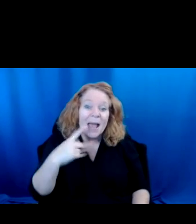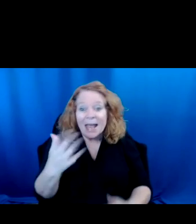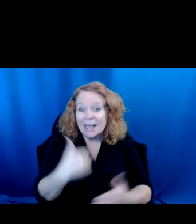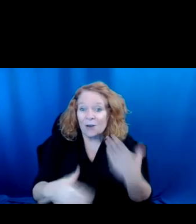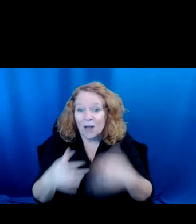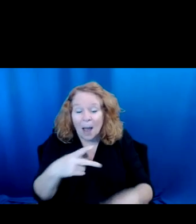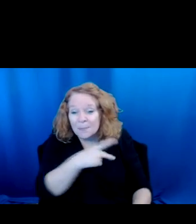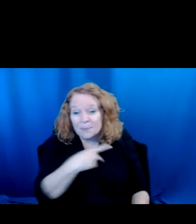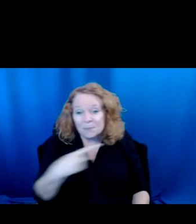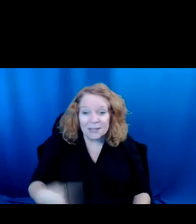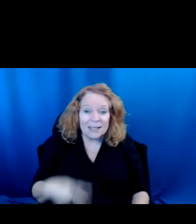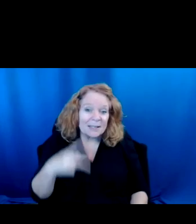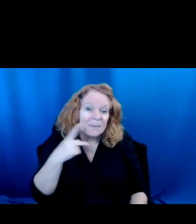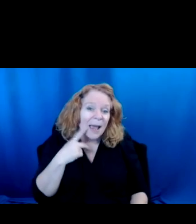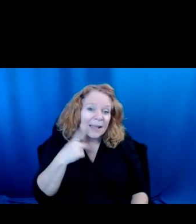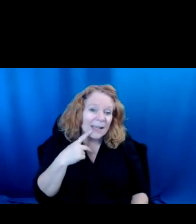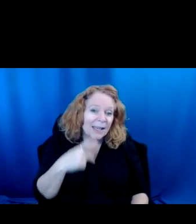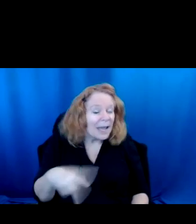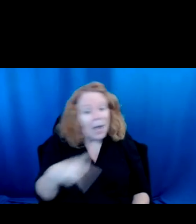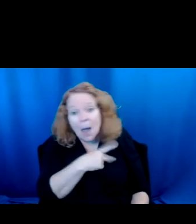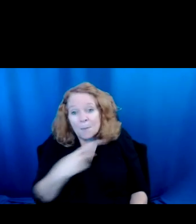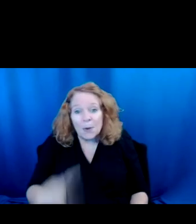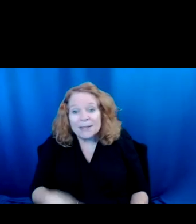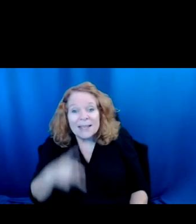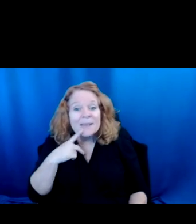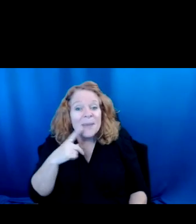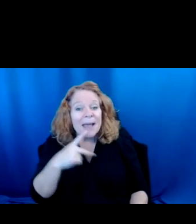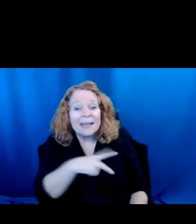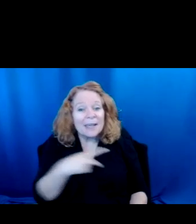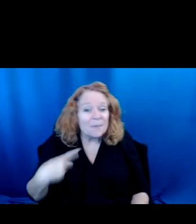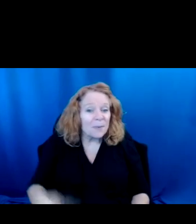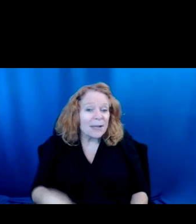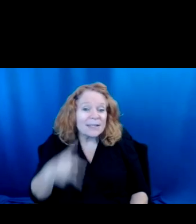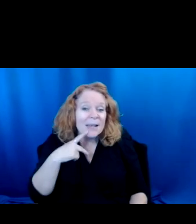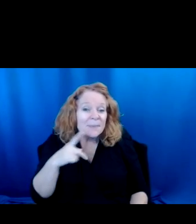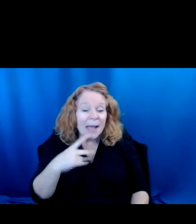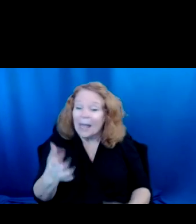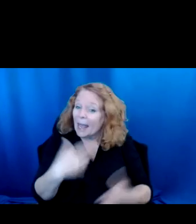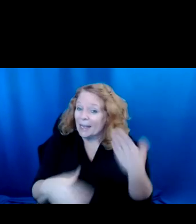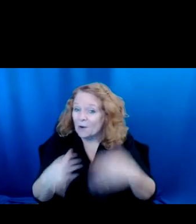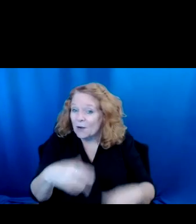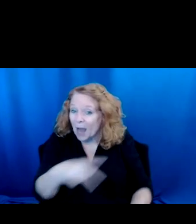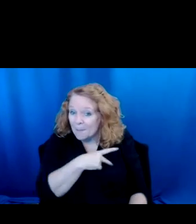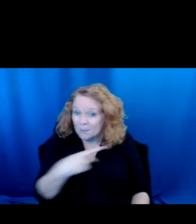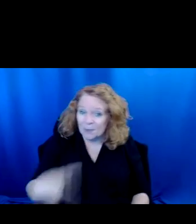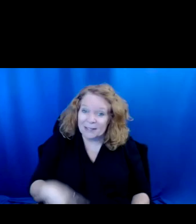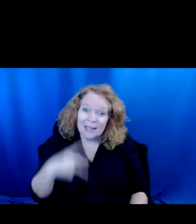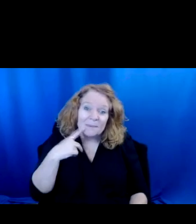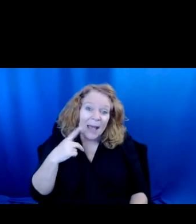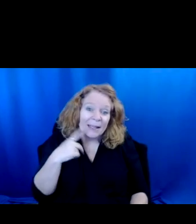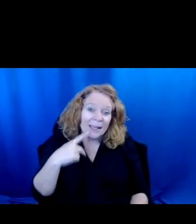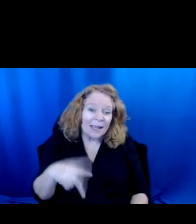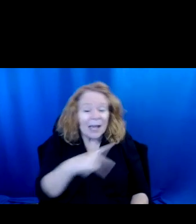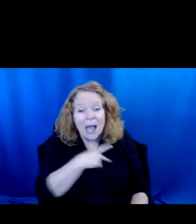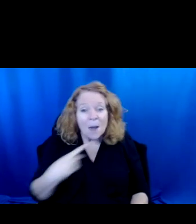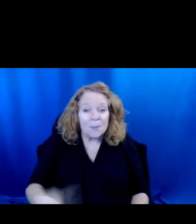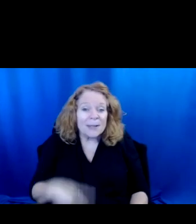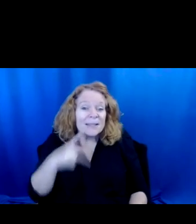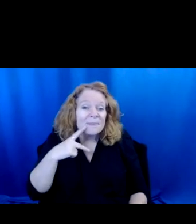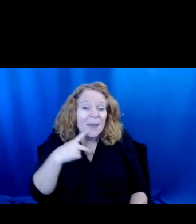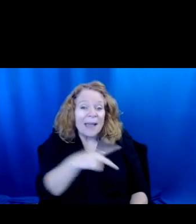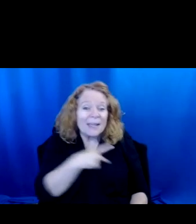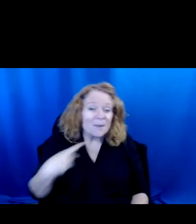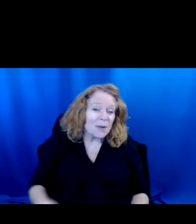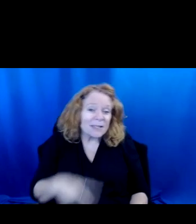here comes Princess Peggy. Princess Peggy, Princess Peggy, here comes Princess Peggy. Princess Peggy,